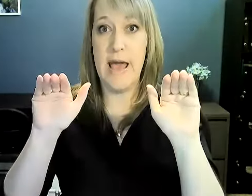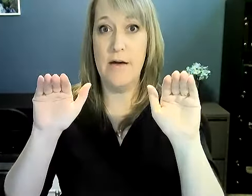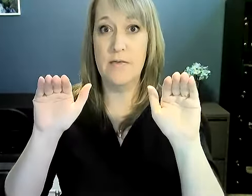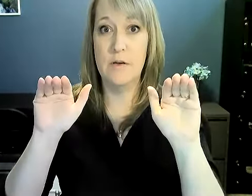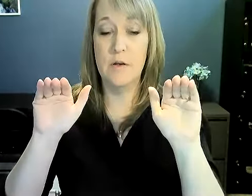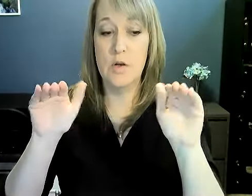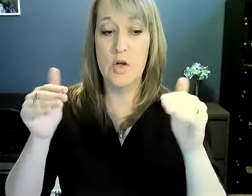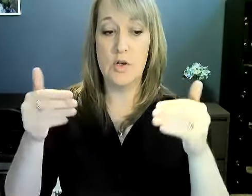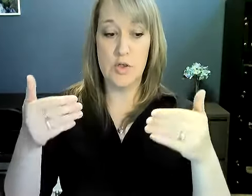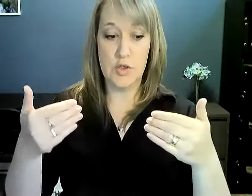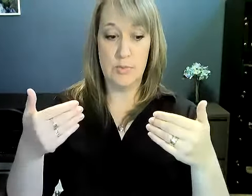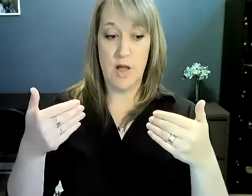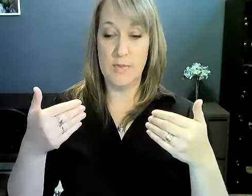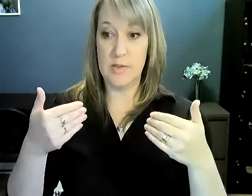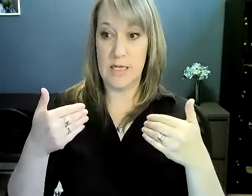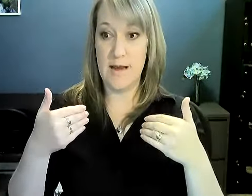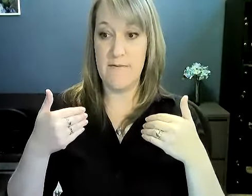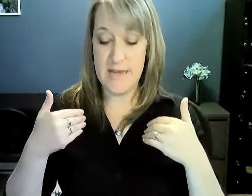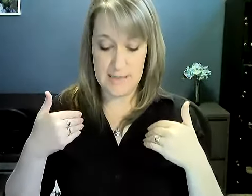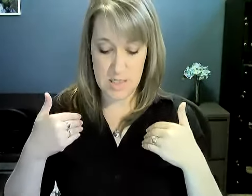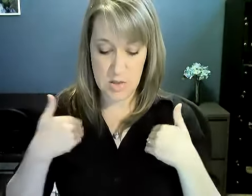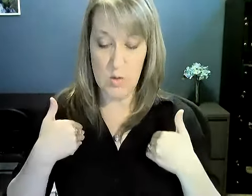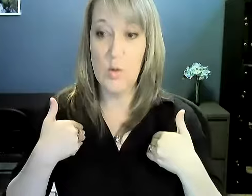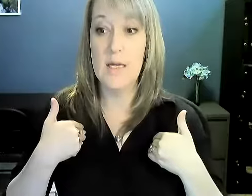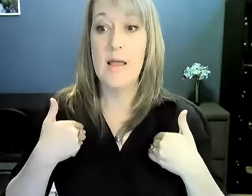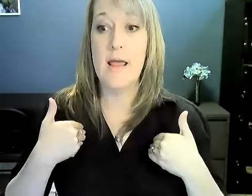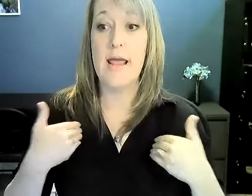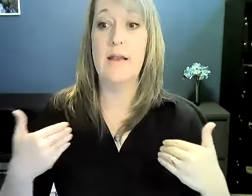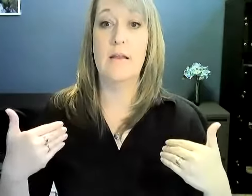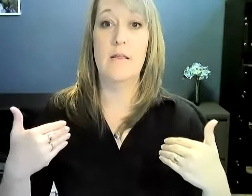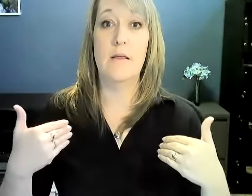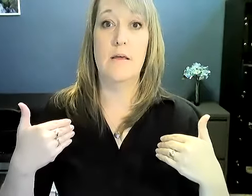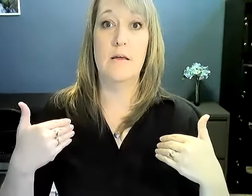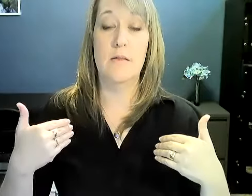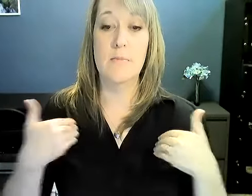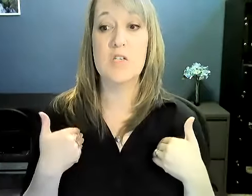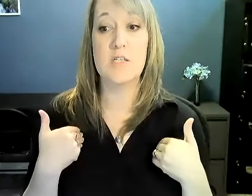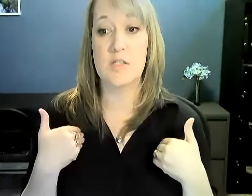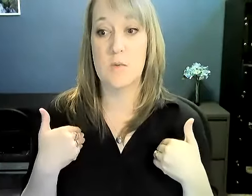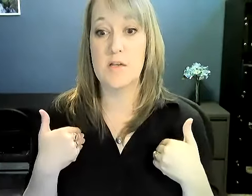half. You're going to turn your palms around to kind of face you, and the motion is just once on